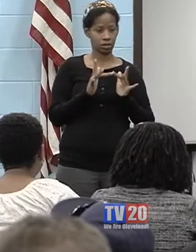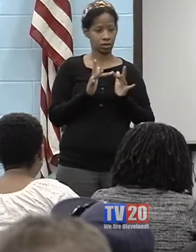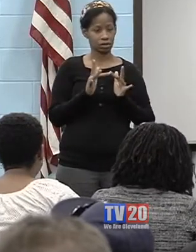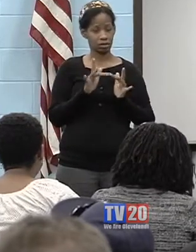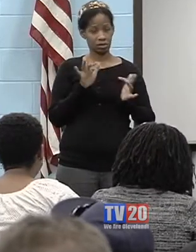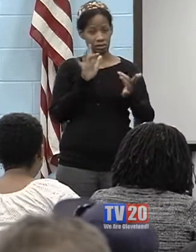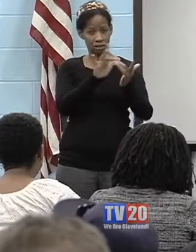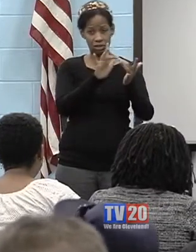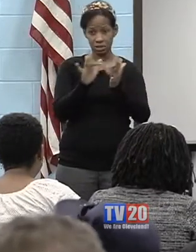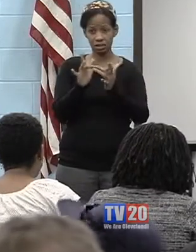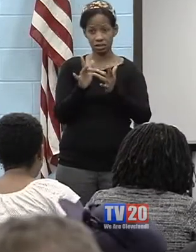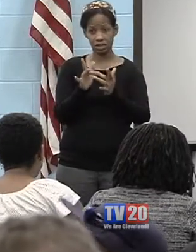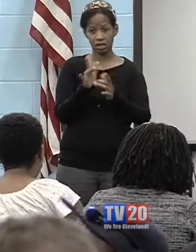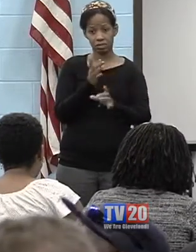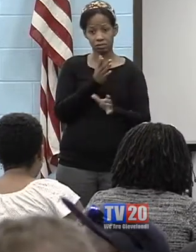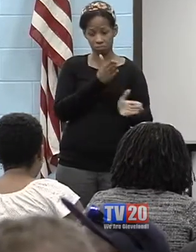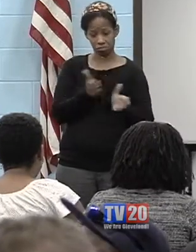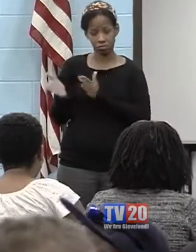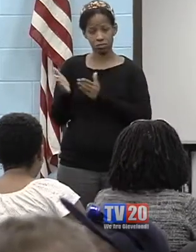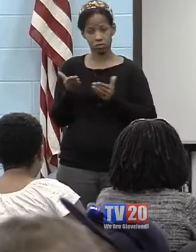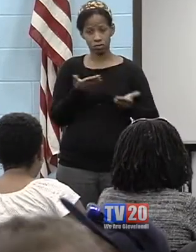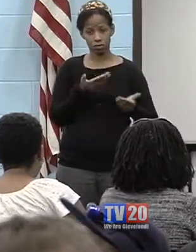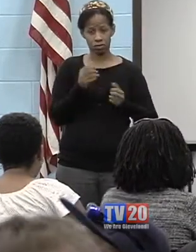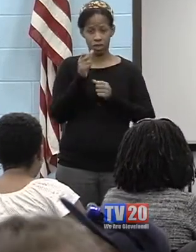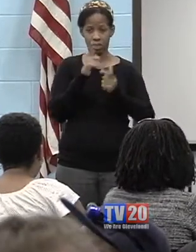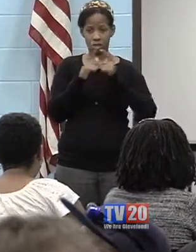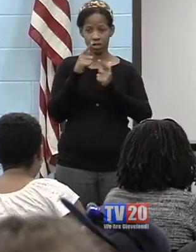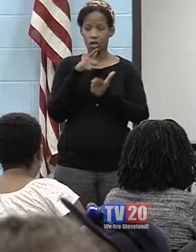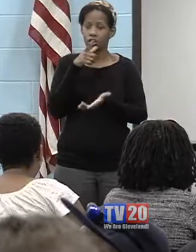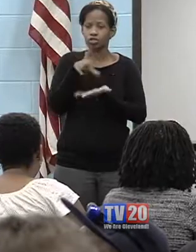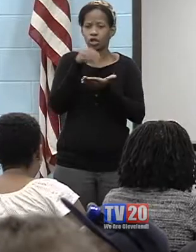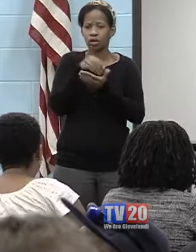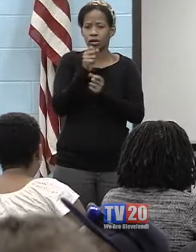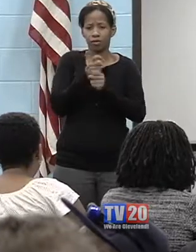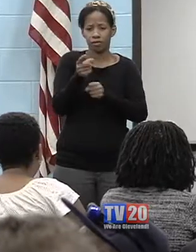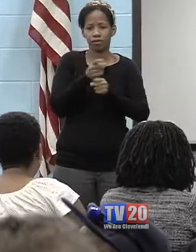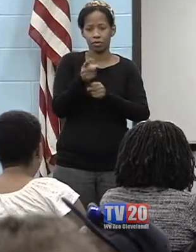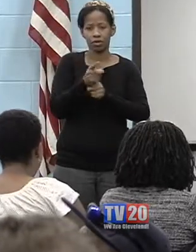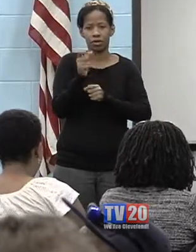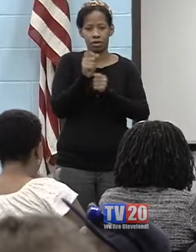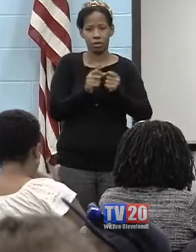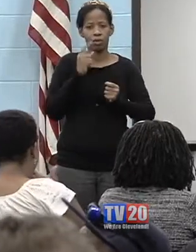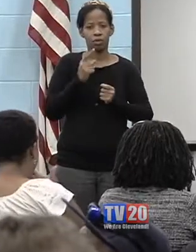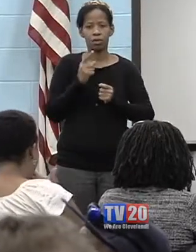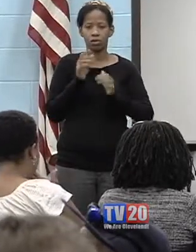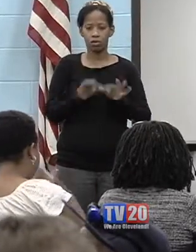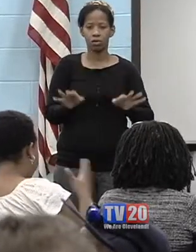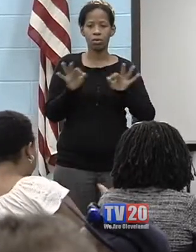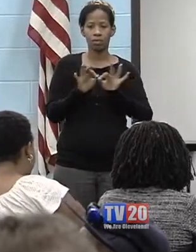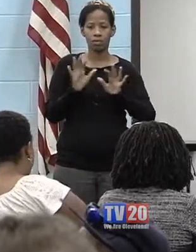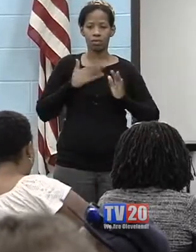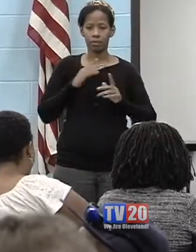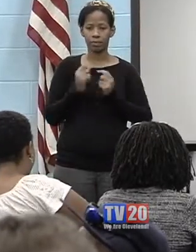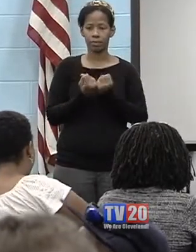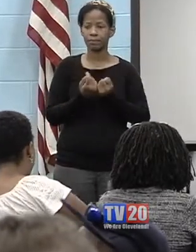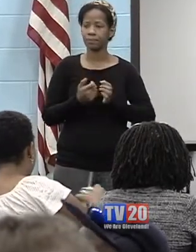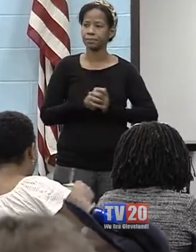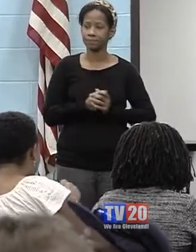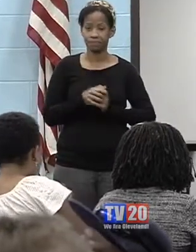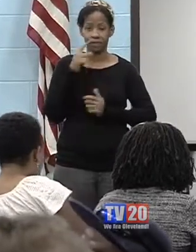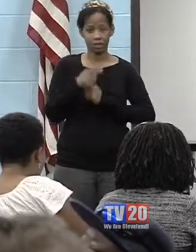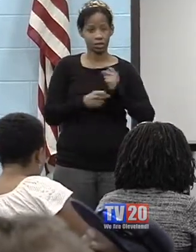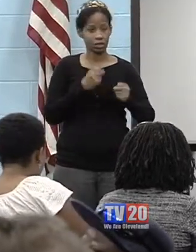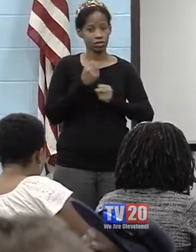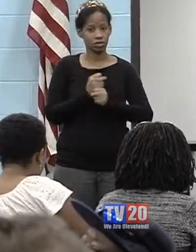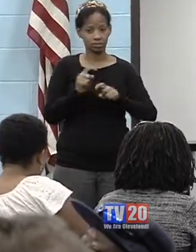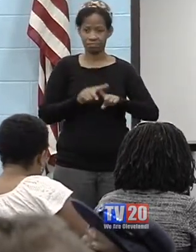us in planning this Lunch and Learn celebration. Each year, this event is one of the highlights for our team, and this year